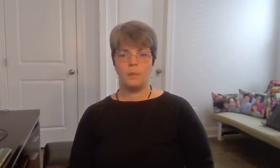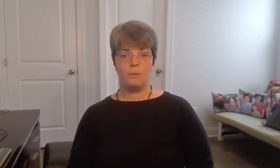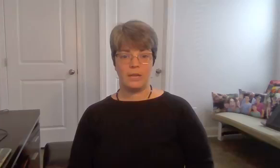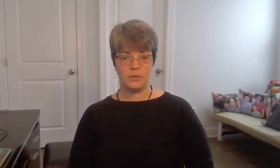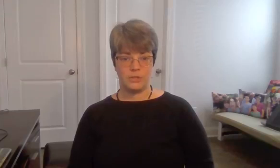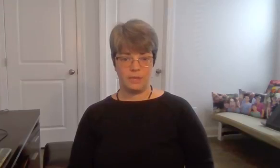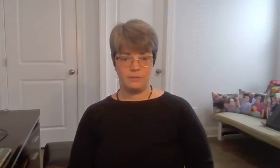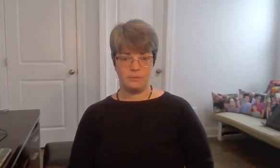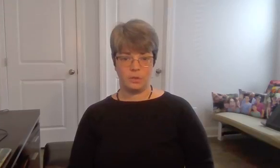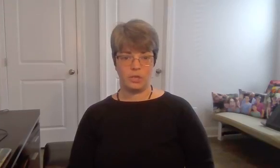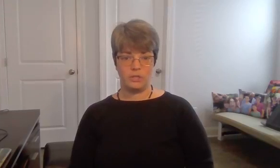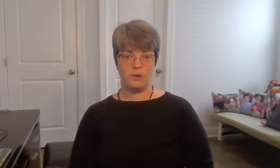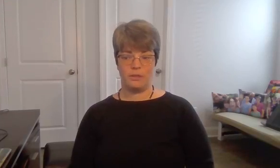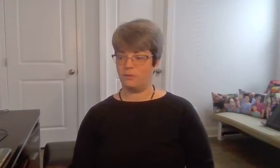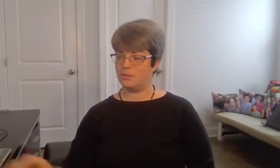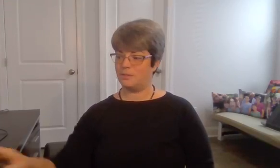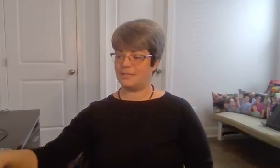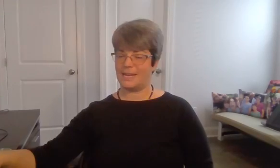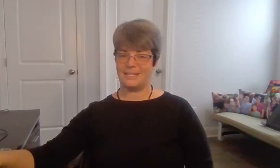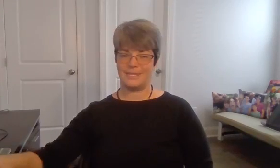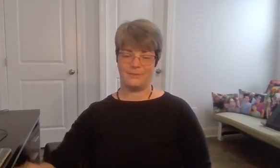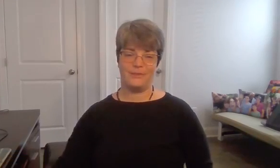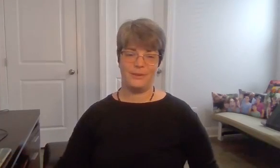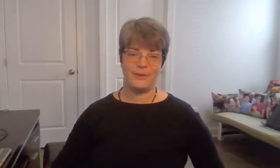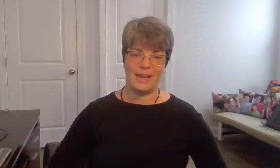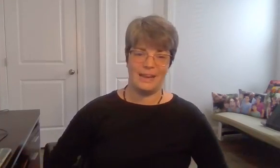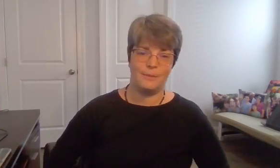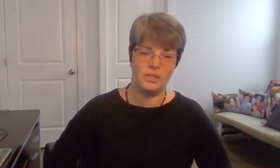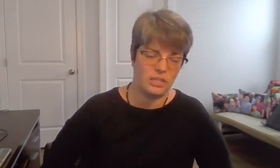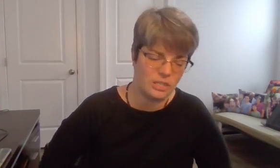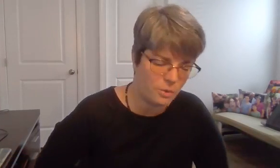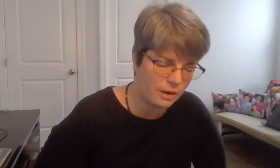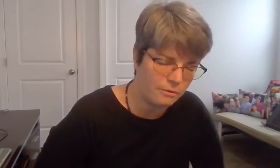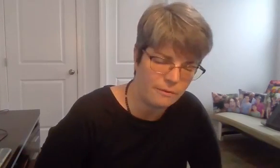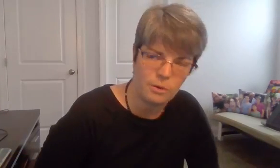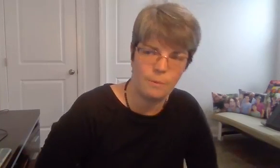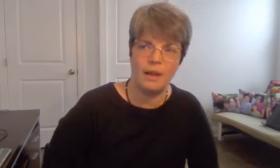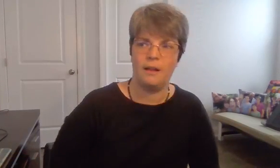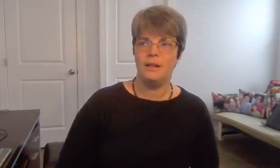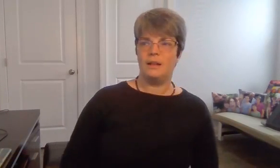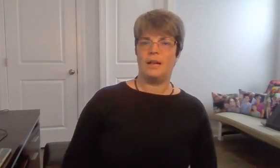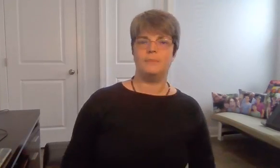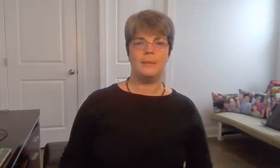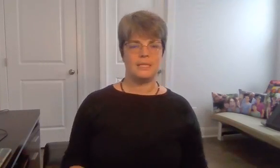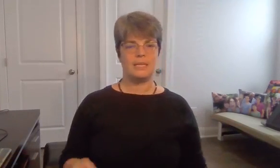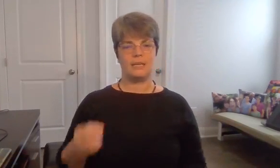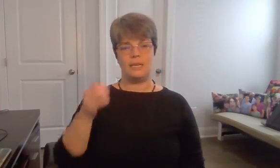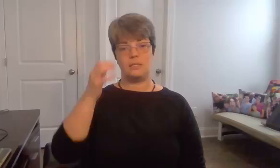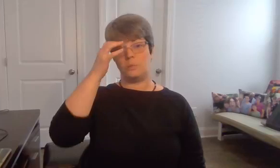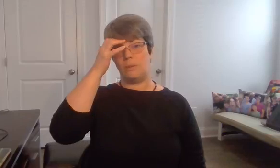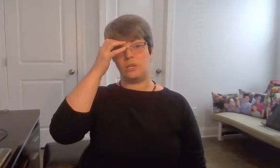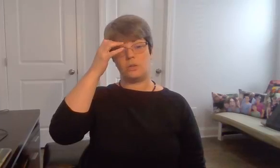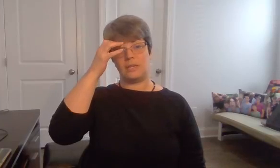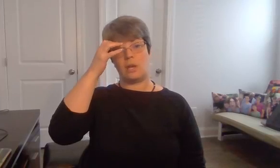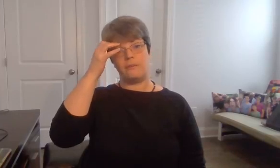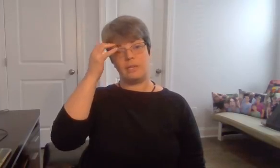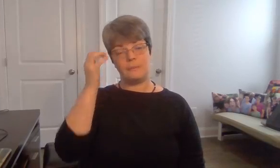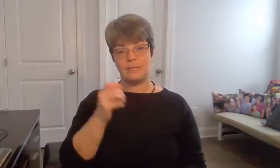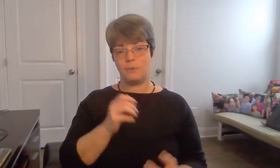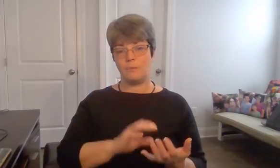So brace yourselves. We're going to do all those signs as a review, okay? And I'm going to just a quick review about tips and techniques. So make sure as often as possible you're